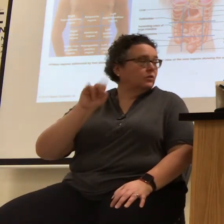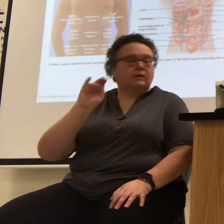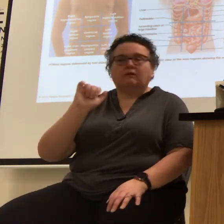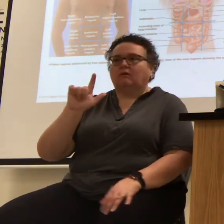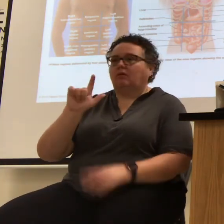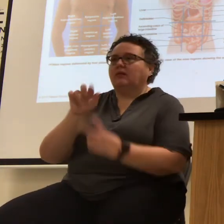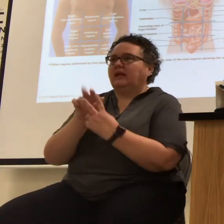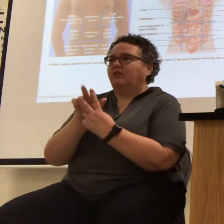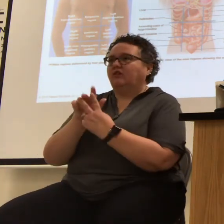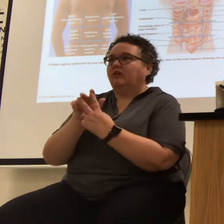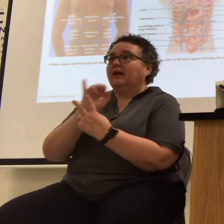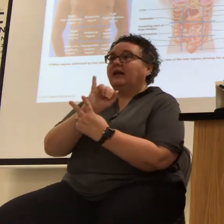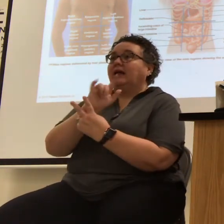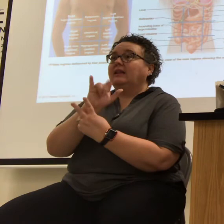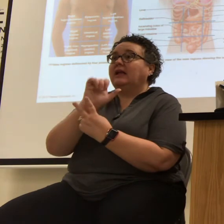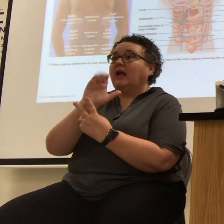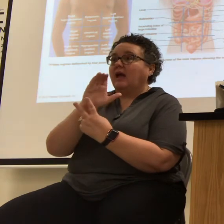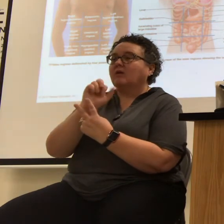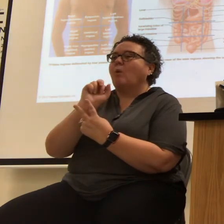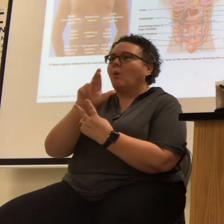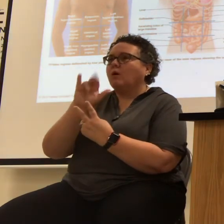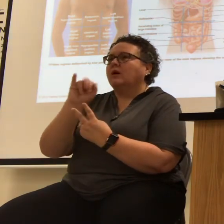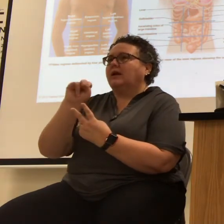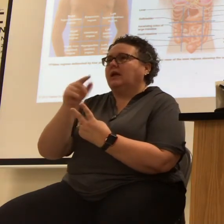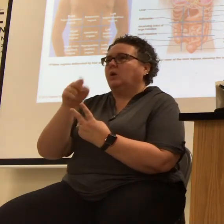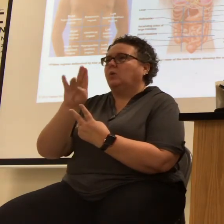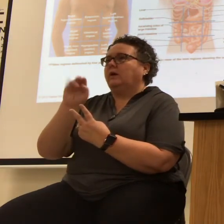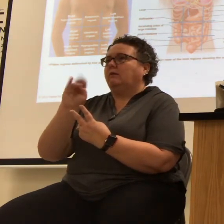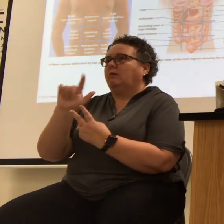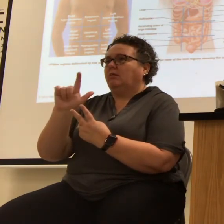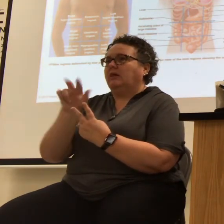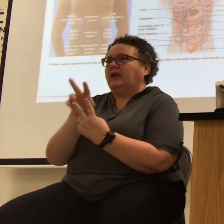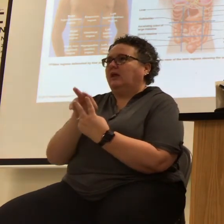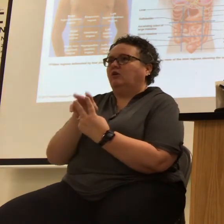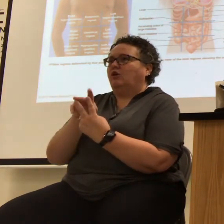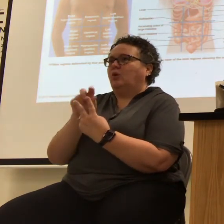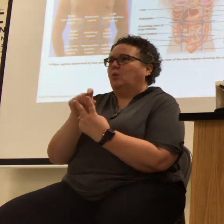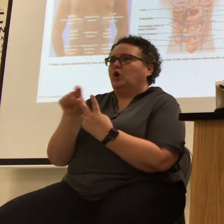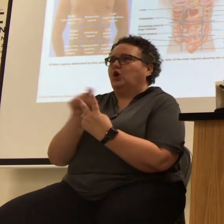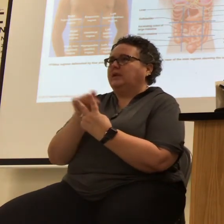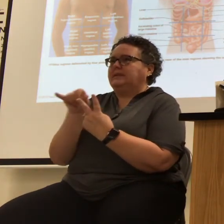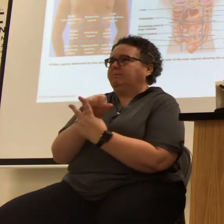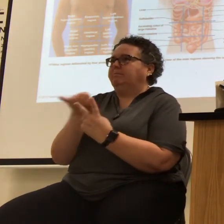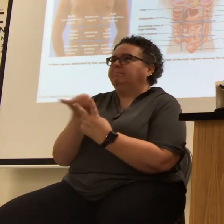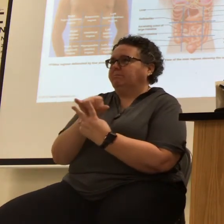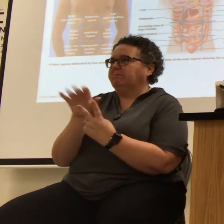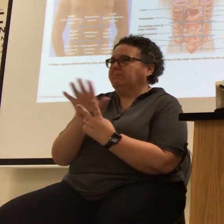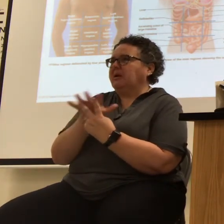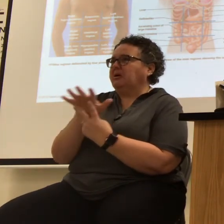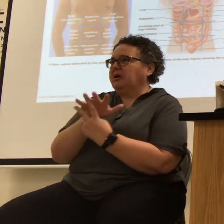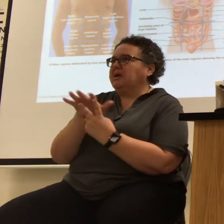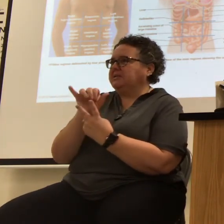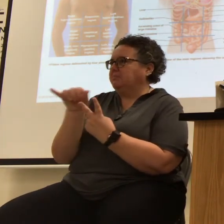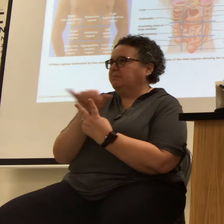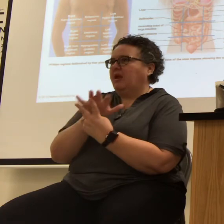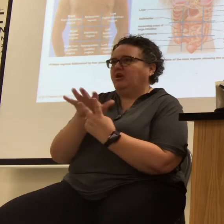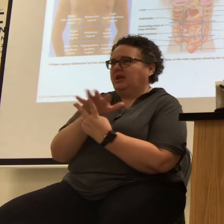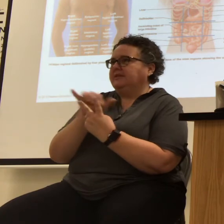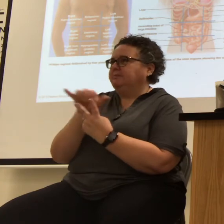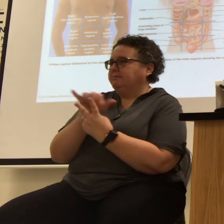And right in the middle, that's the pubic region. You can call it that or hypogastric.